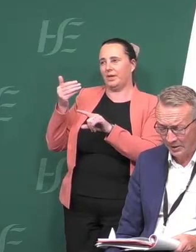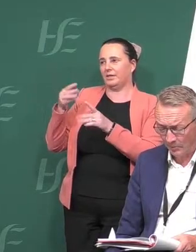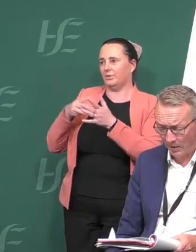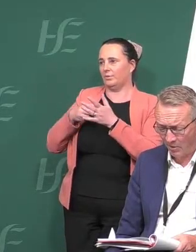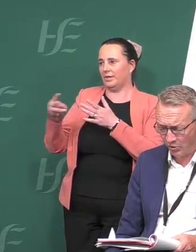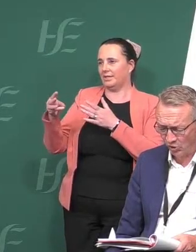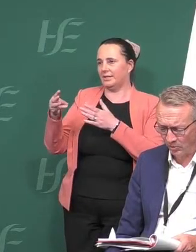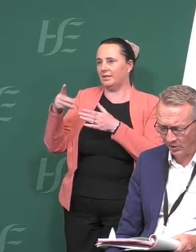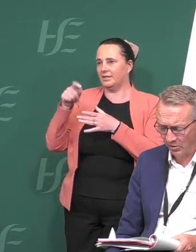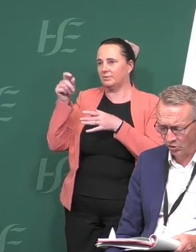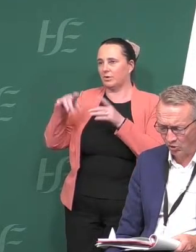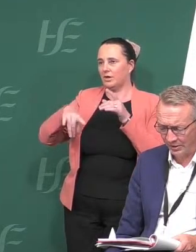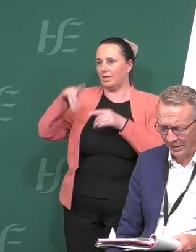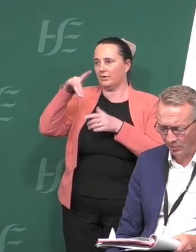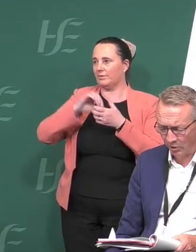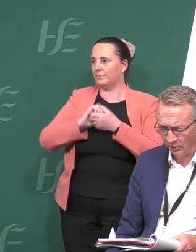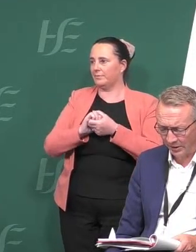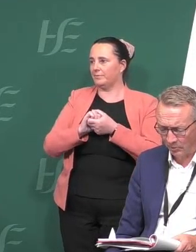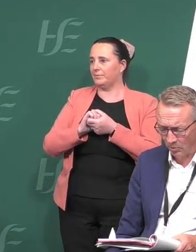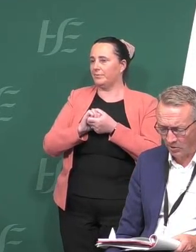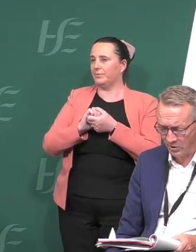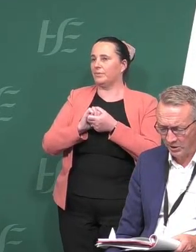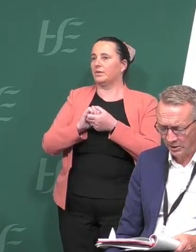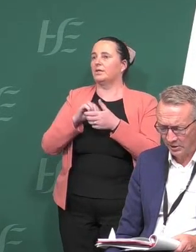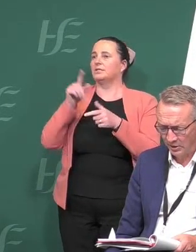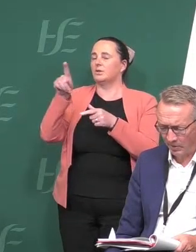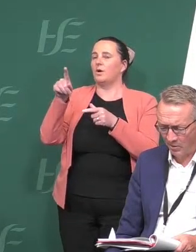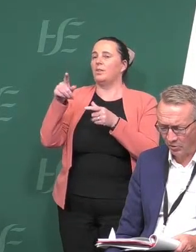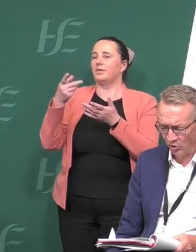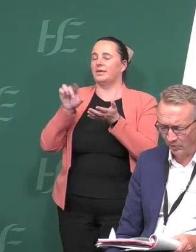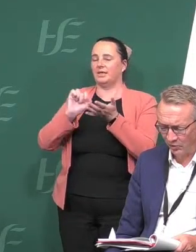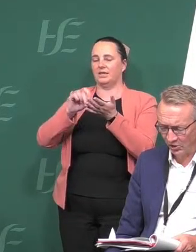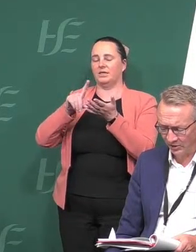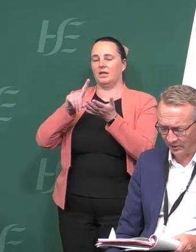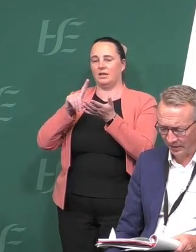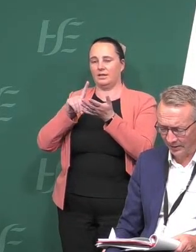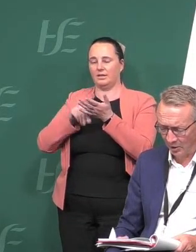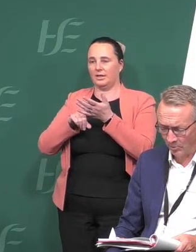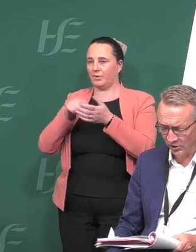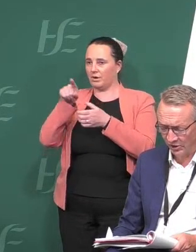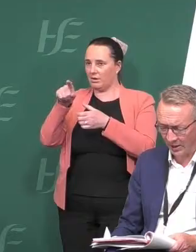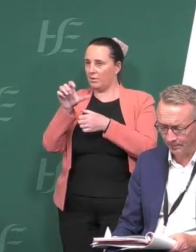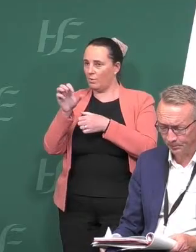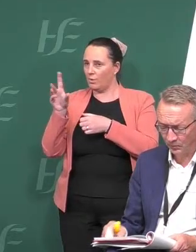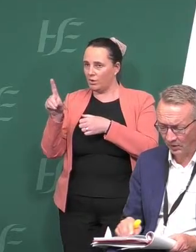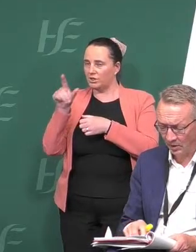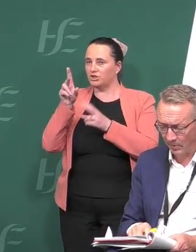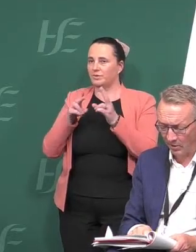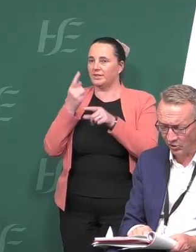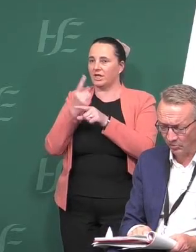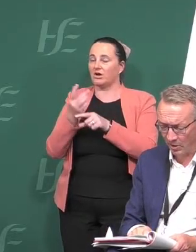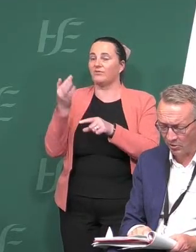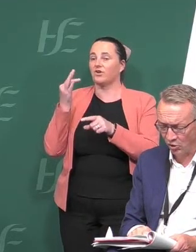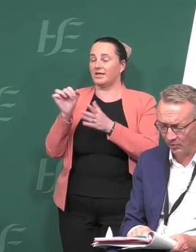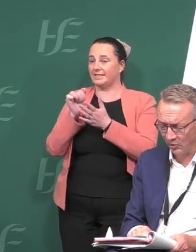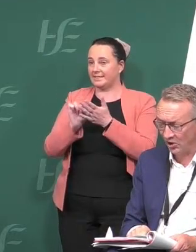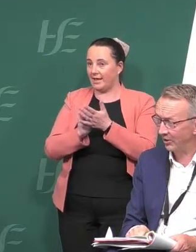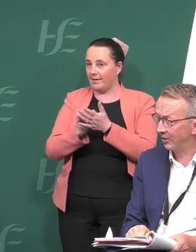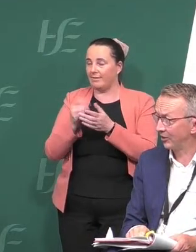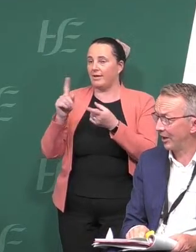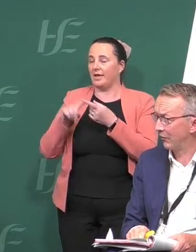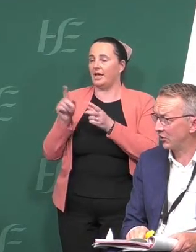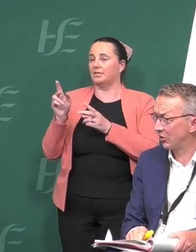higher. That the partner should be there during labour on the labour ward. The partner should be facilitated at the anomaly scan, and partners